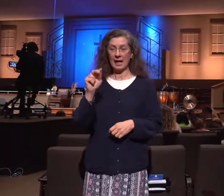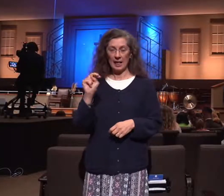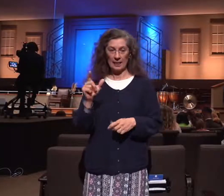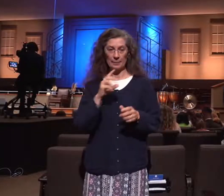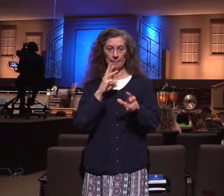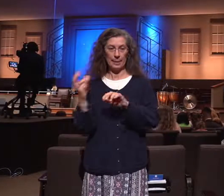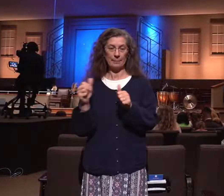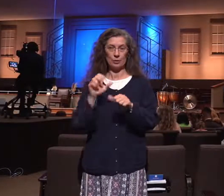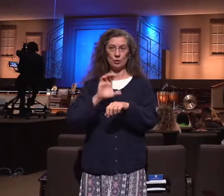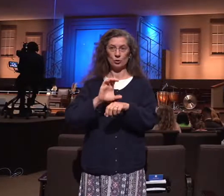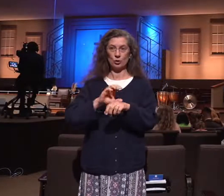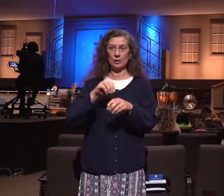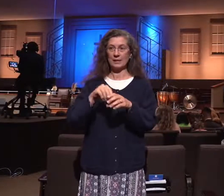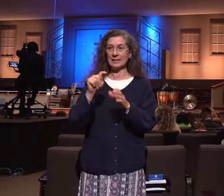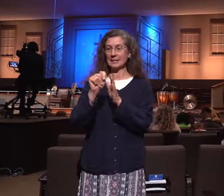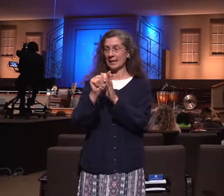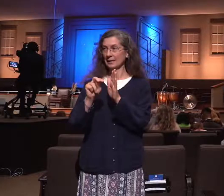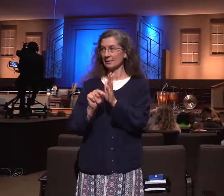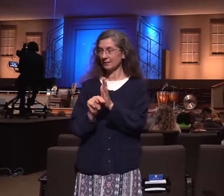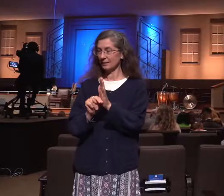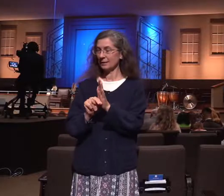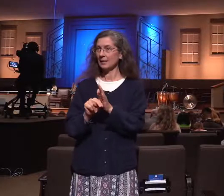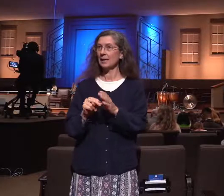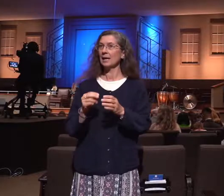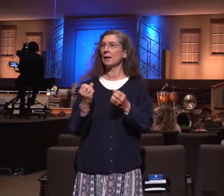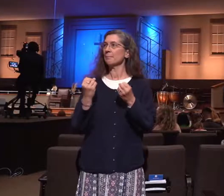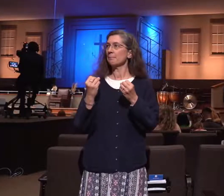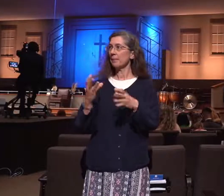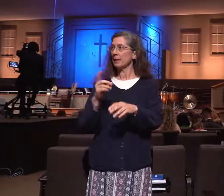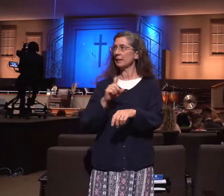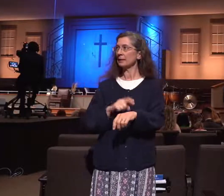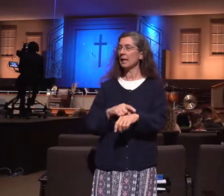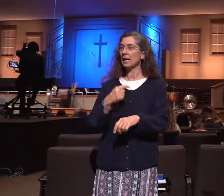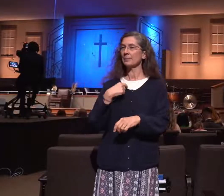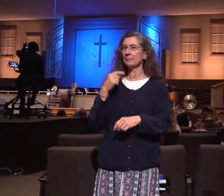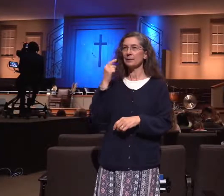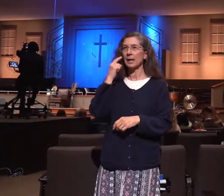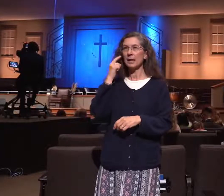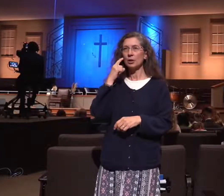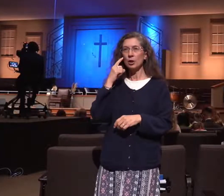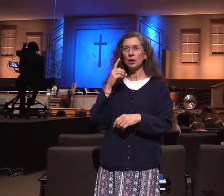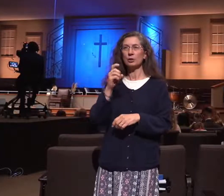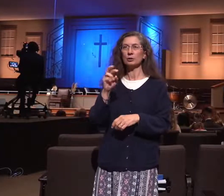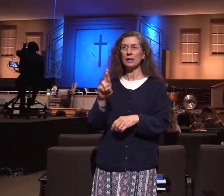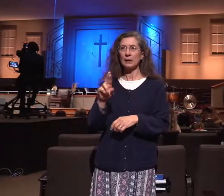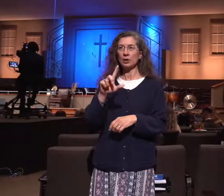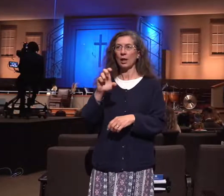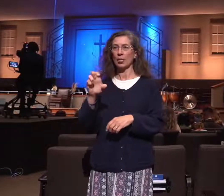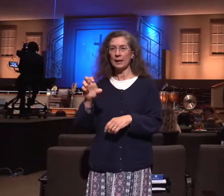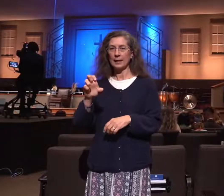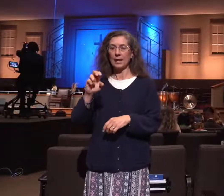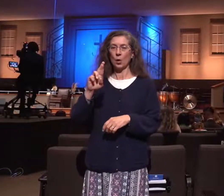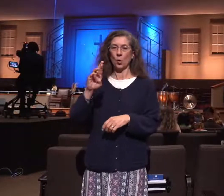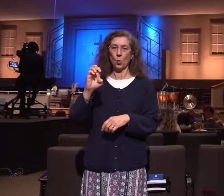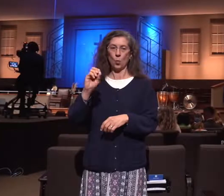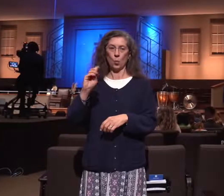Tennessee. And time after time, I heard Dr. Lee Robertson make the statement,